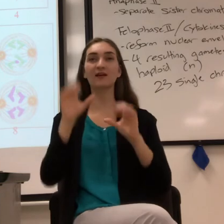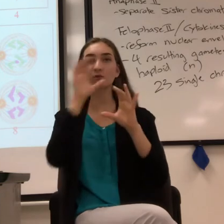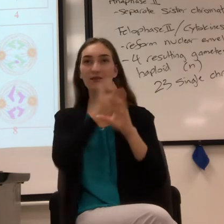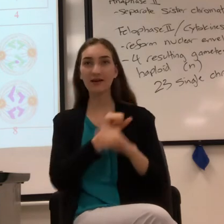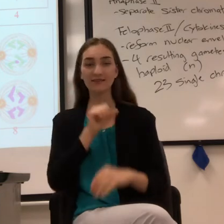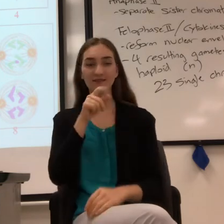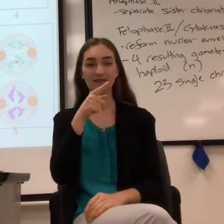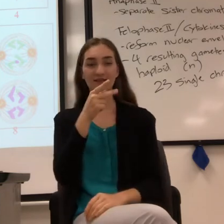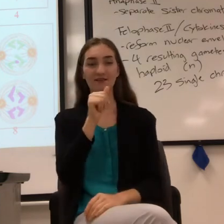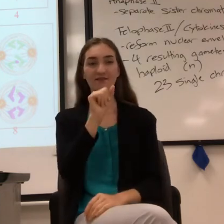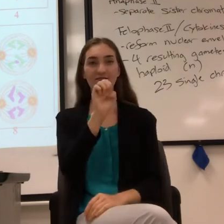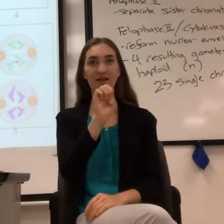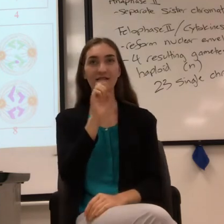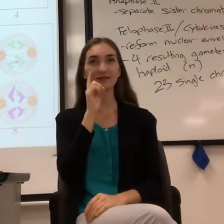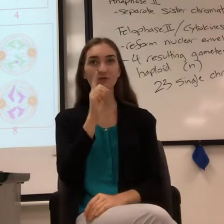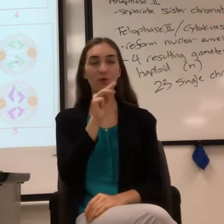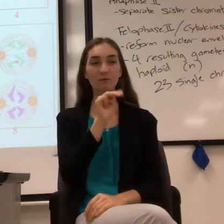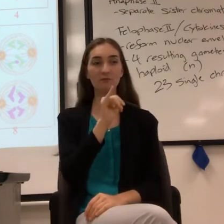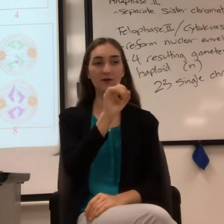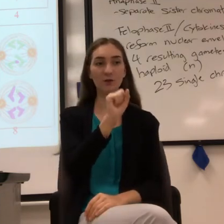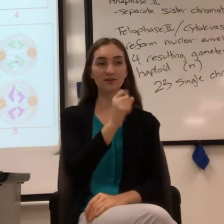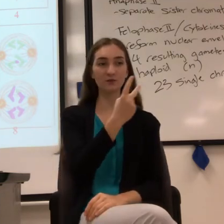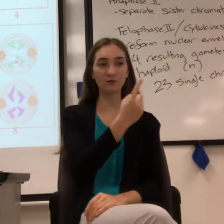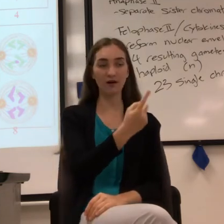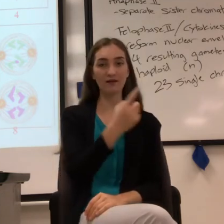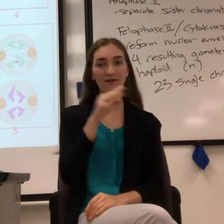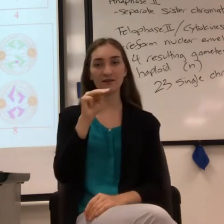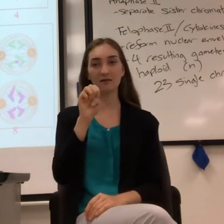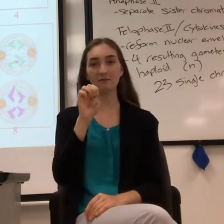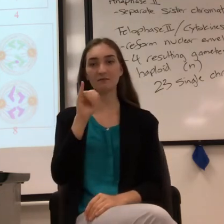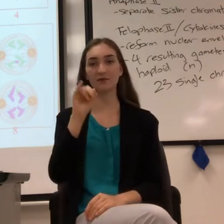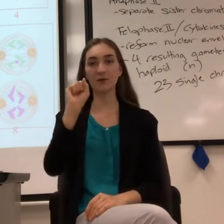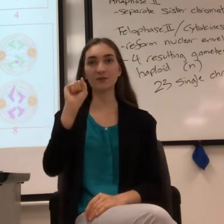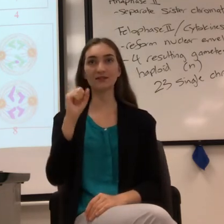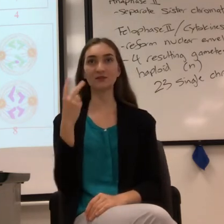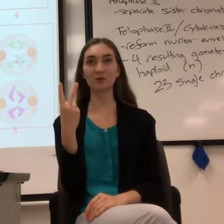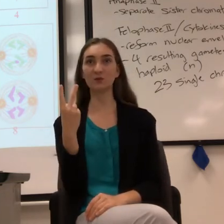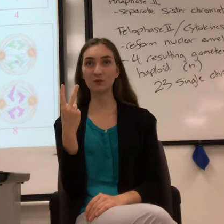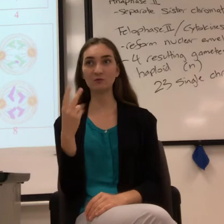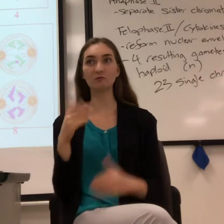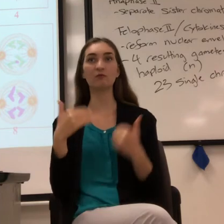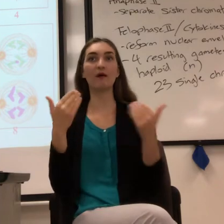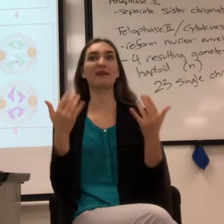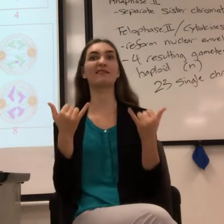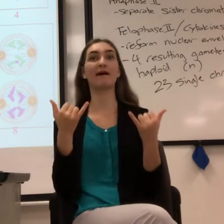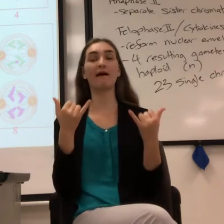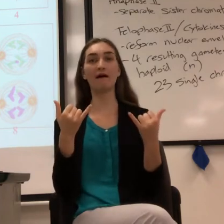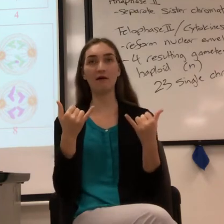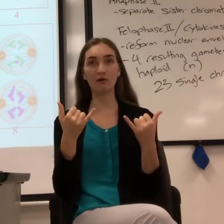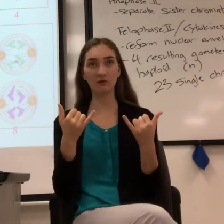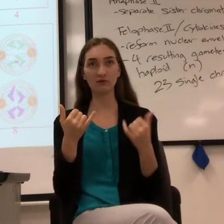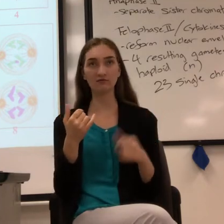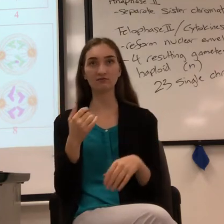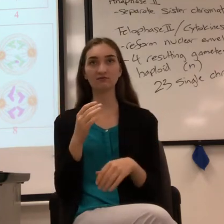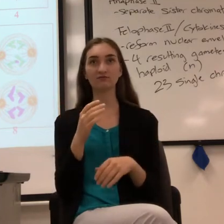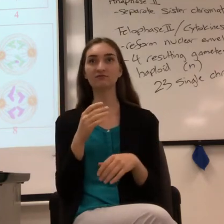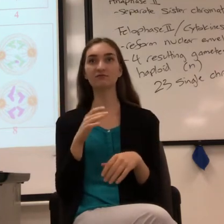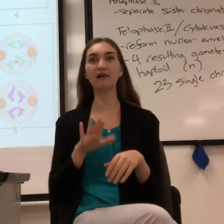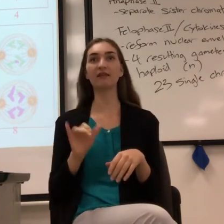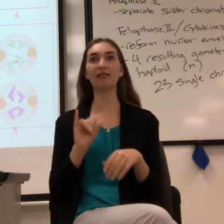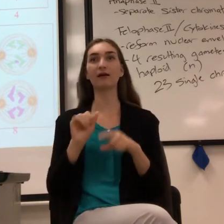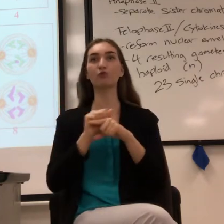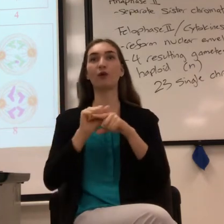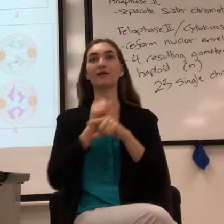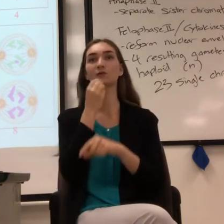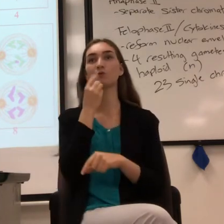2 for each of these? Go ahead, take a few minutes. Do it now, okay? It's gonna warm you up, and I'll check in just a minute. Go ahead and